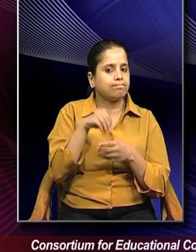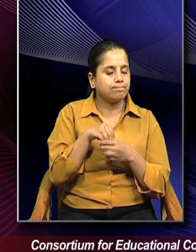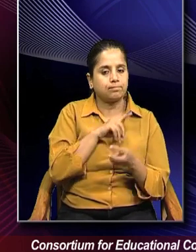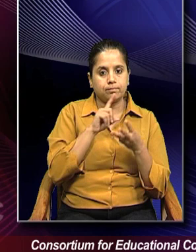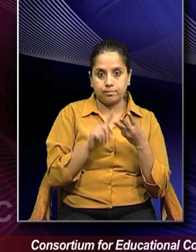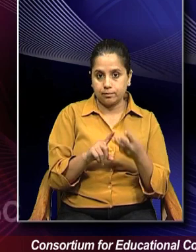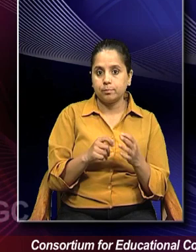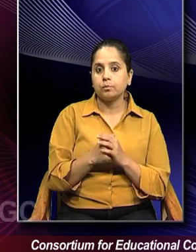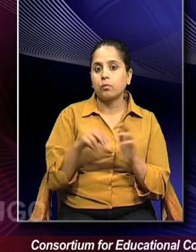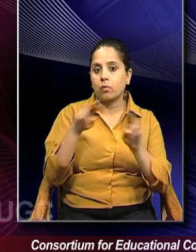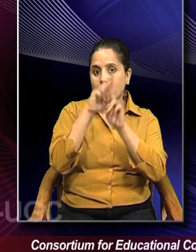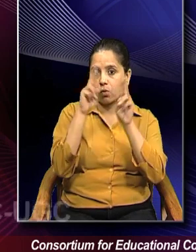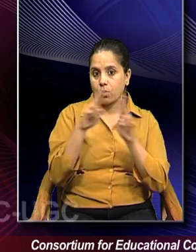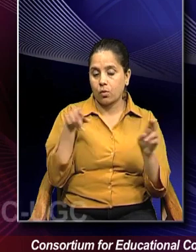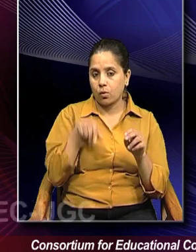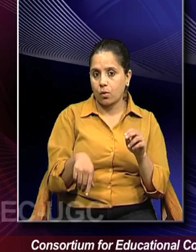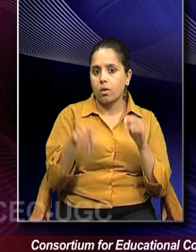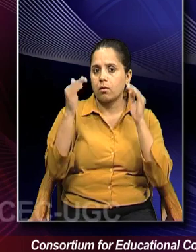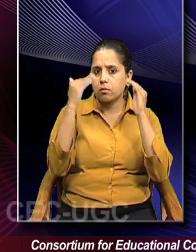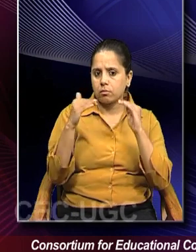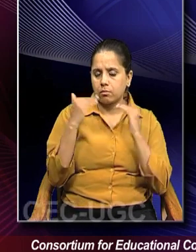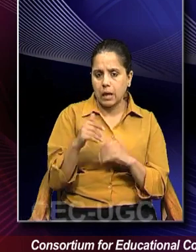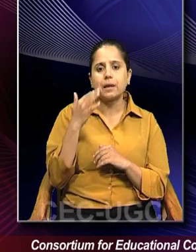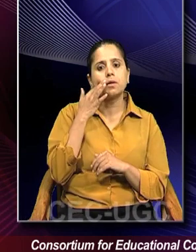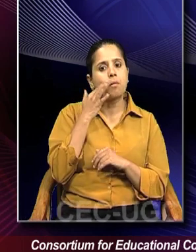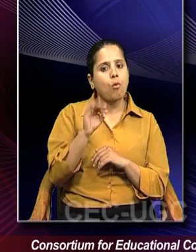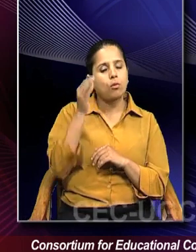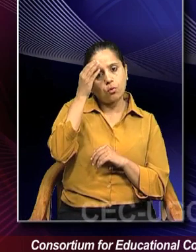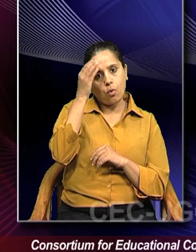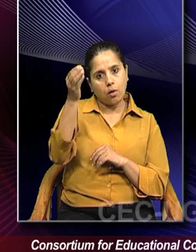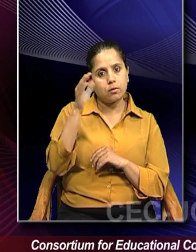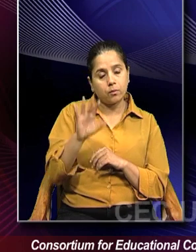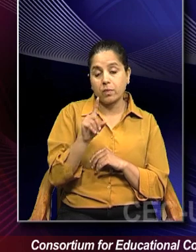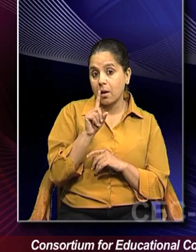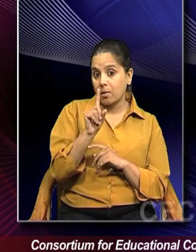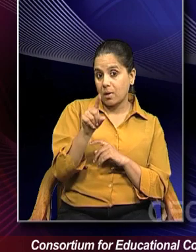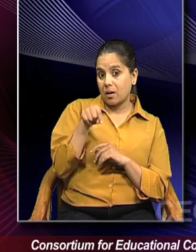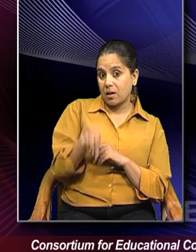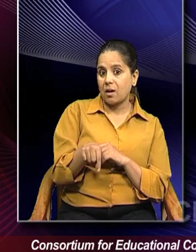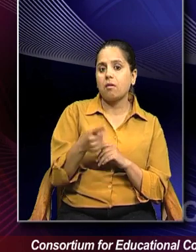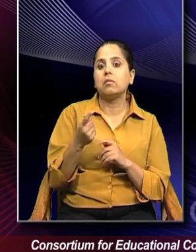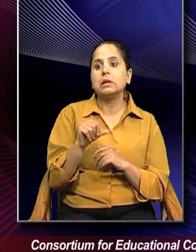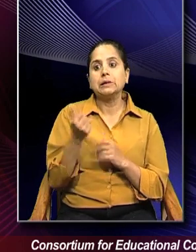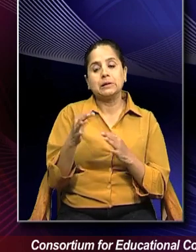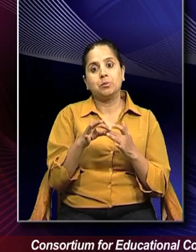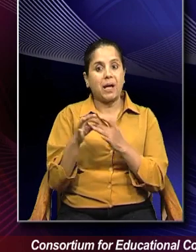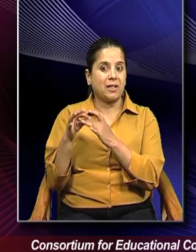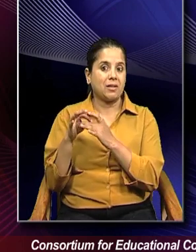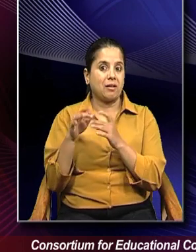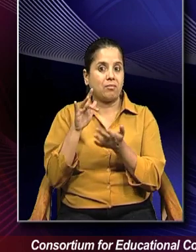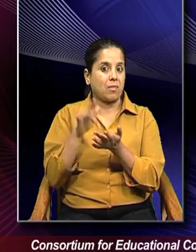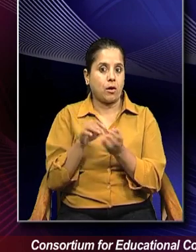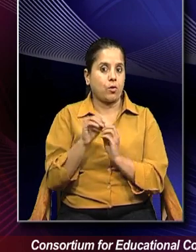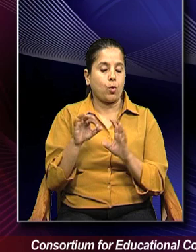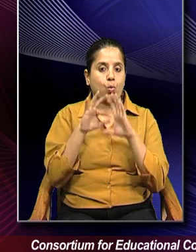Third, international anarchy is an important concept, but not an exclusive premise.